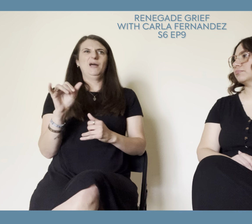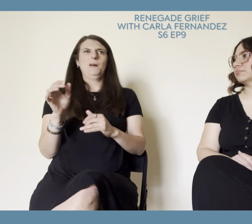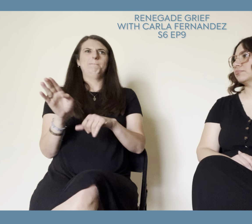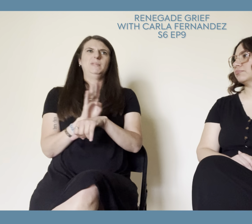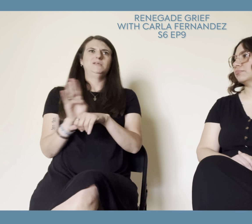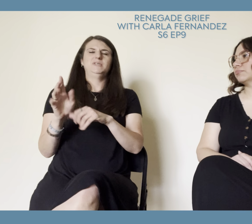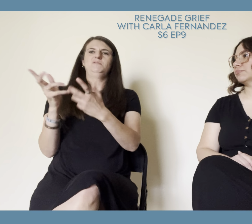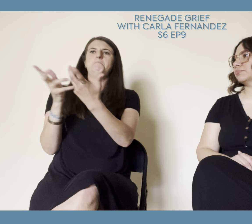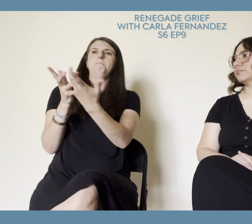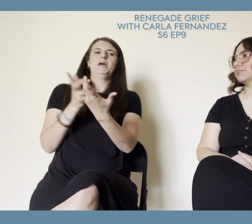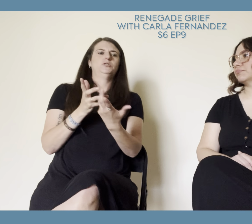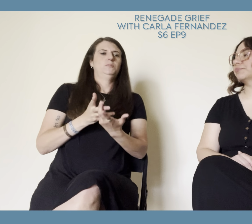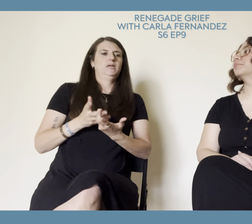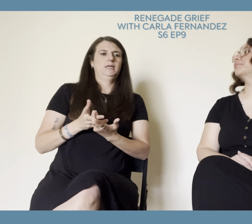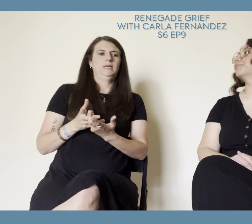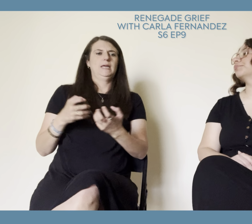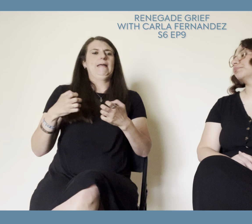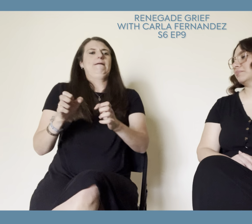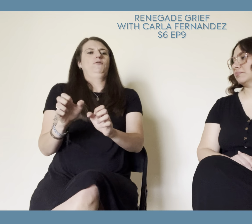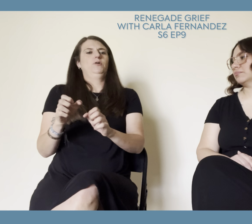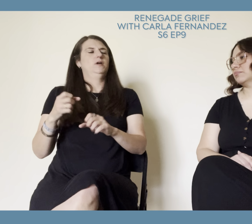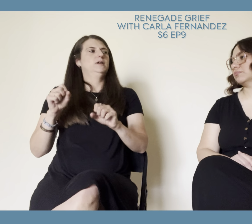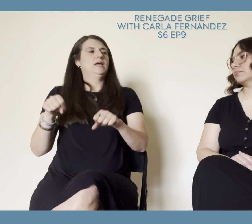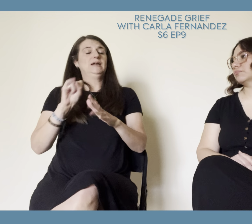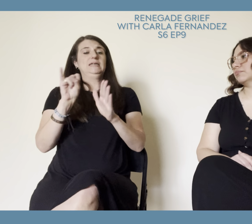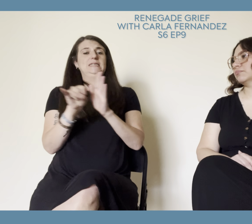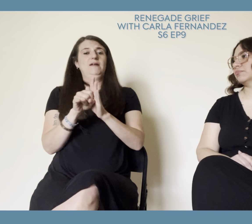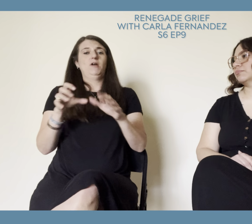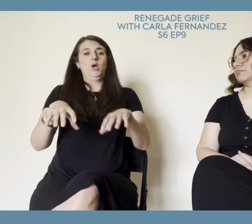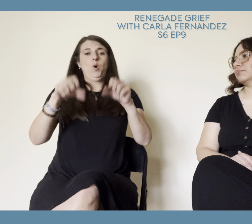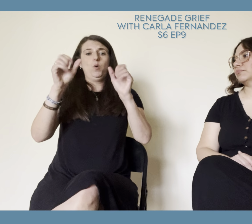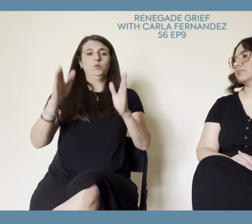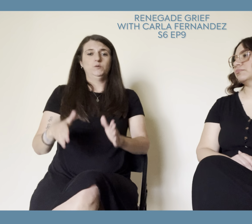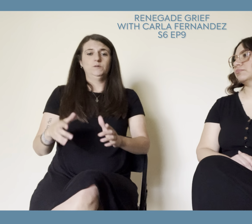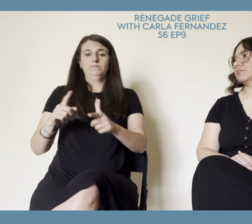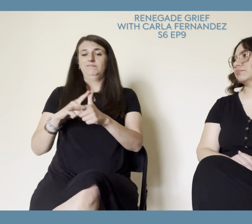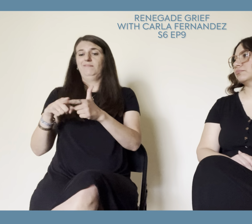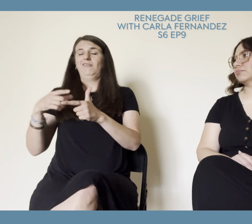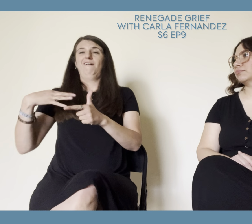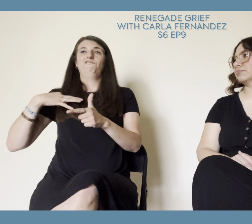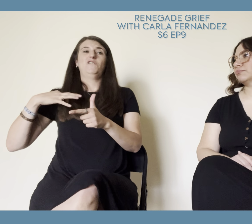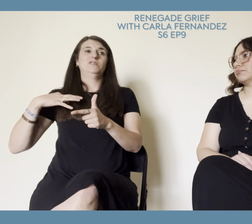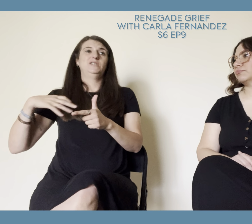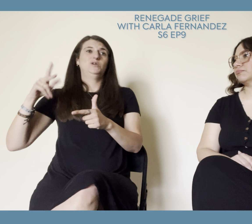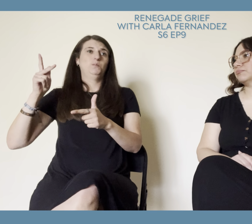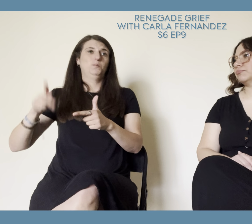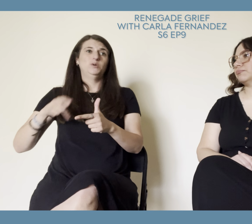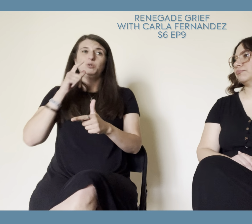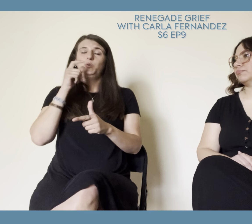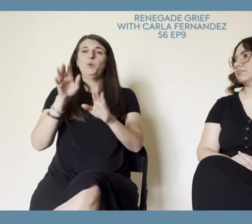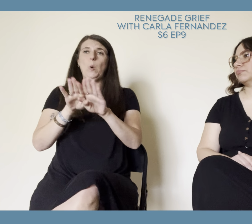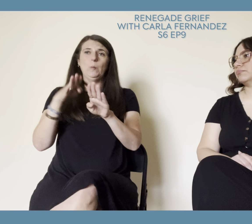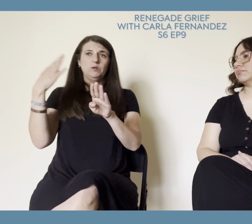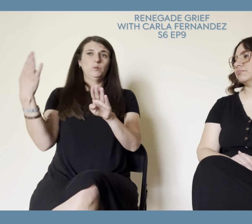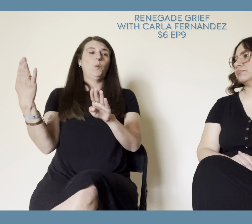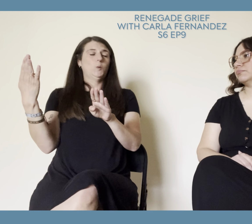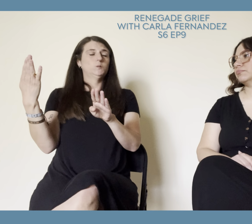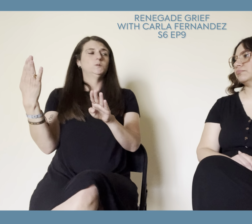matchmaking effort where we could identify hosts, volunteers who wanted to be the person that was opening their doors, and we